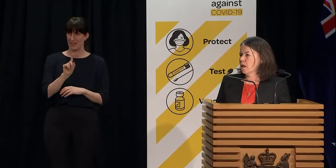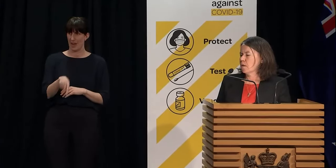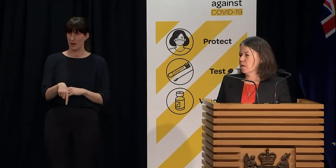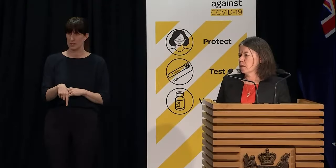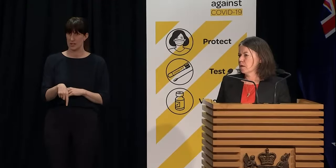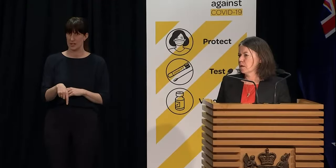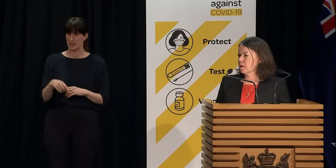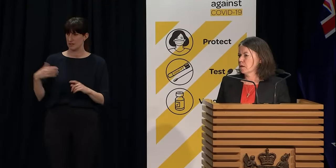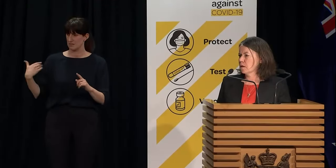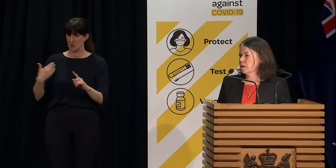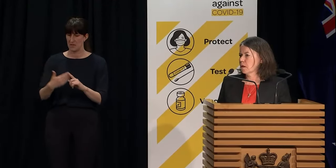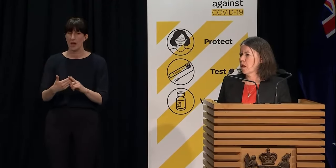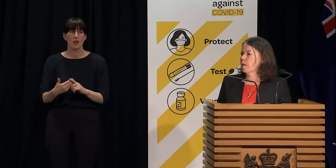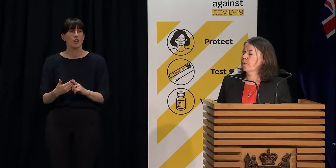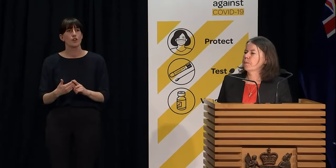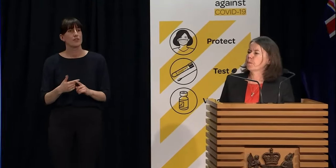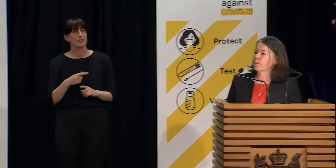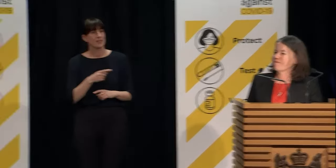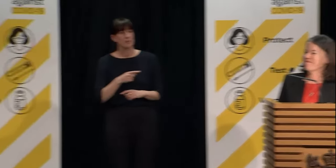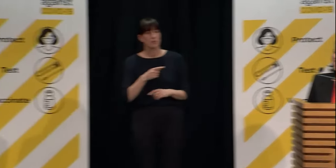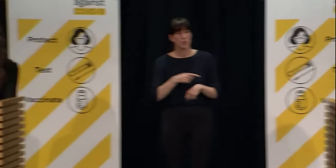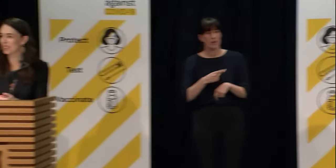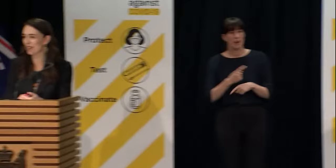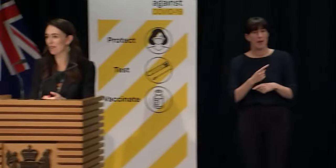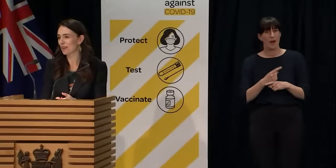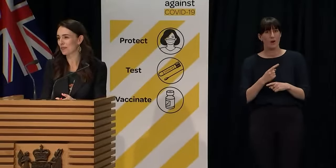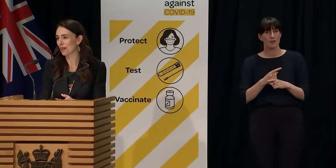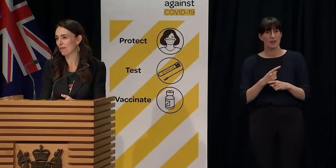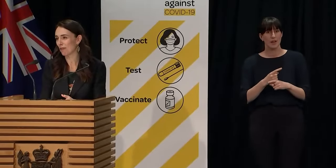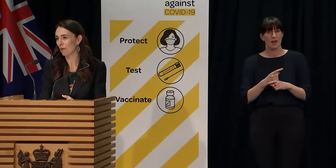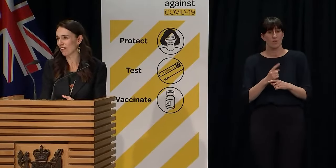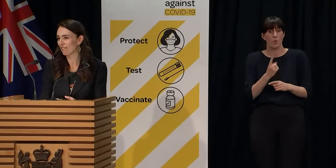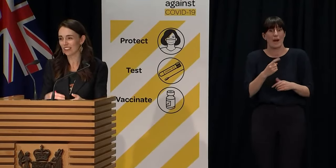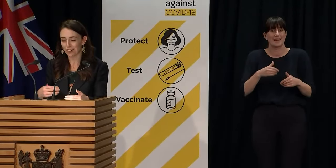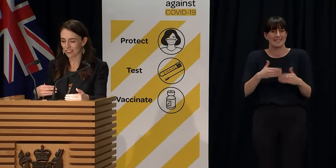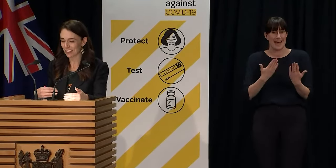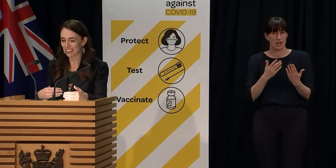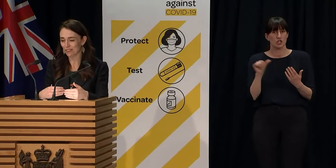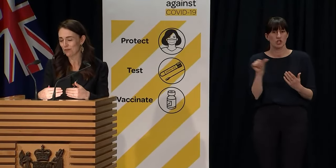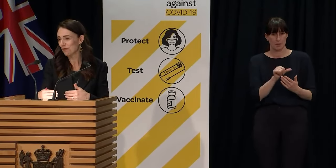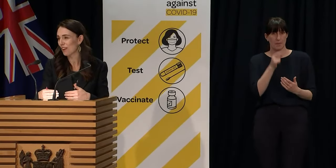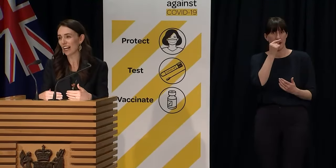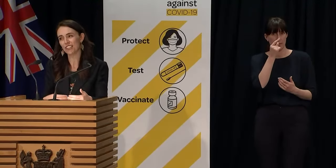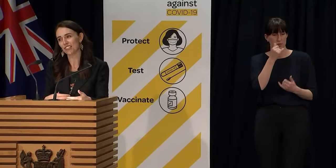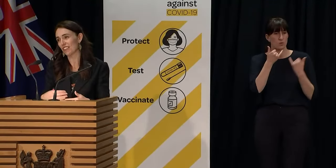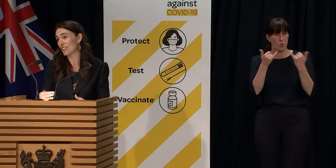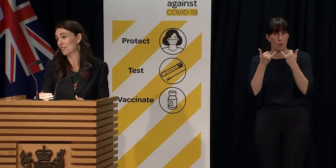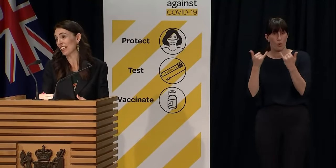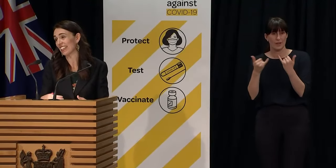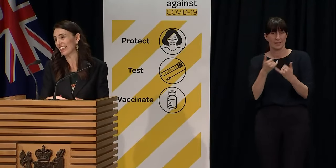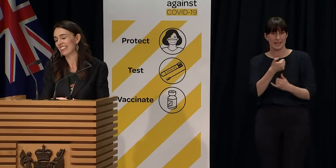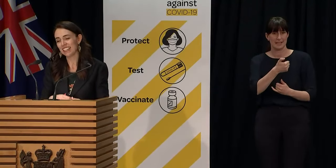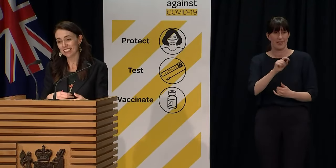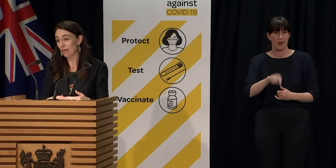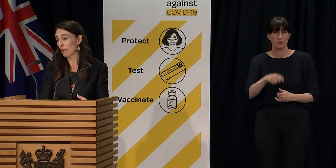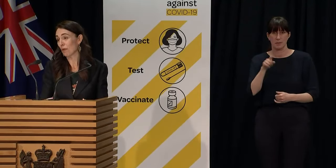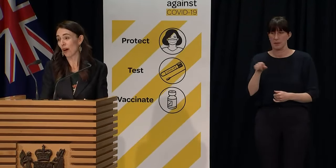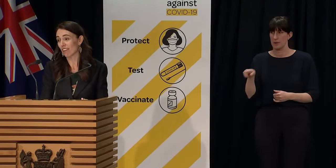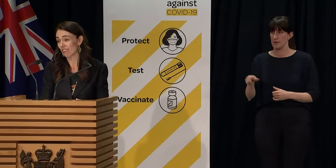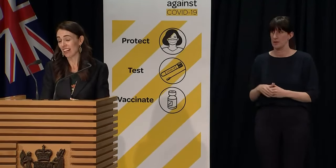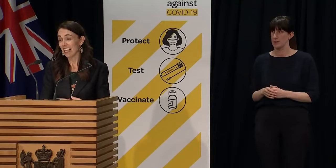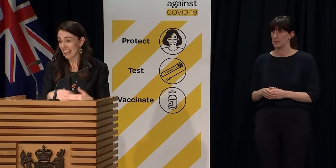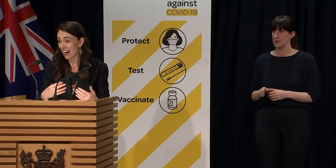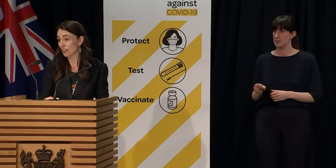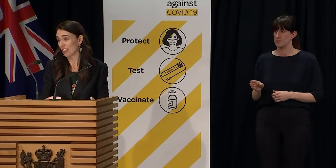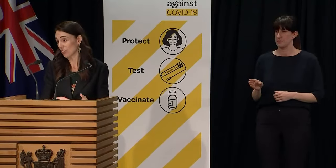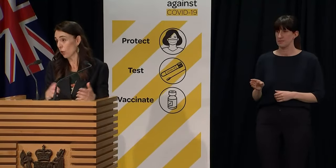of time. I'm talking about a day. Yeah, well, yeah, except, of course, some of those will come from one of, the locations of interest we're getting. Some of them will